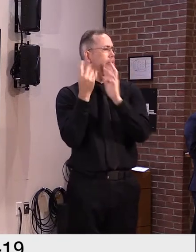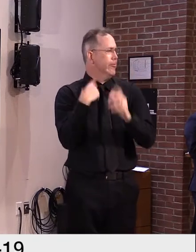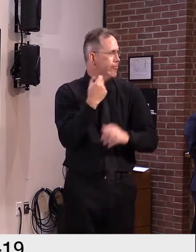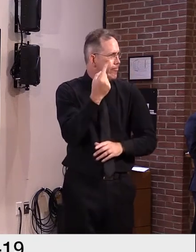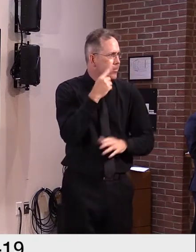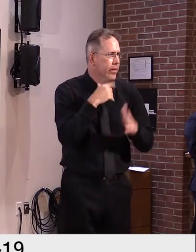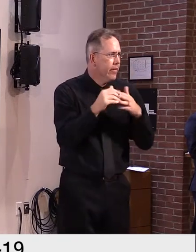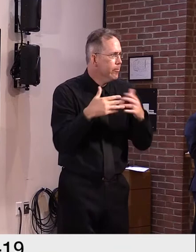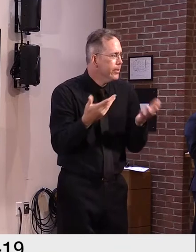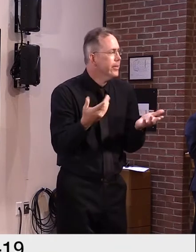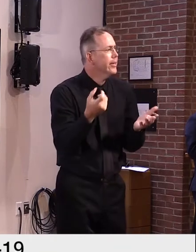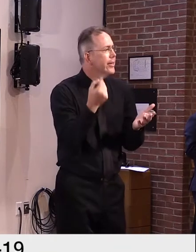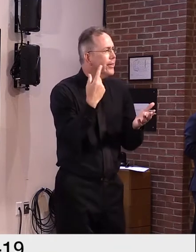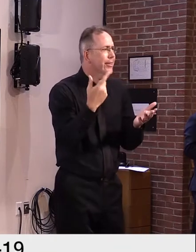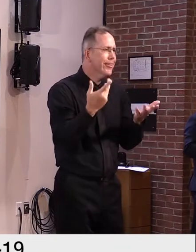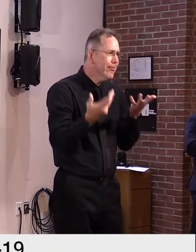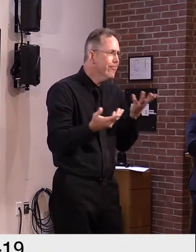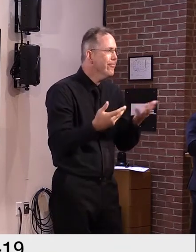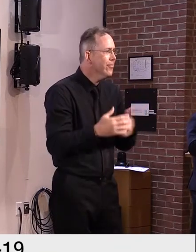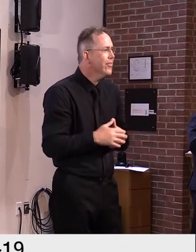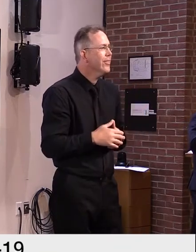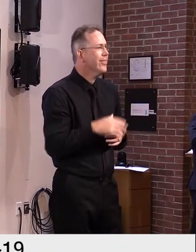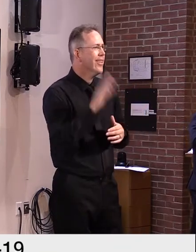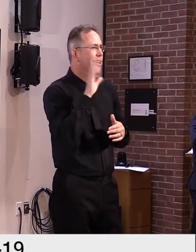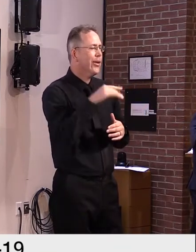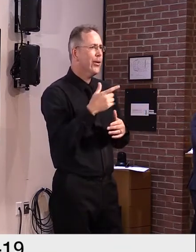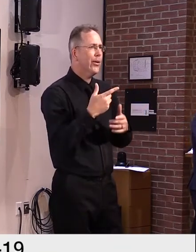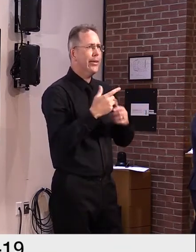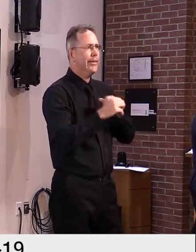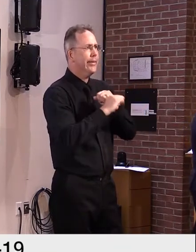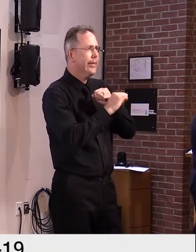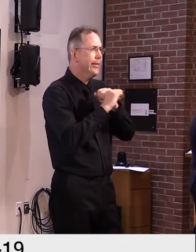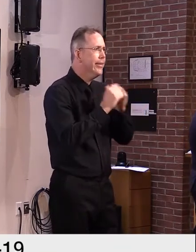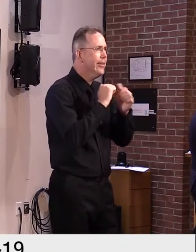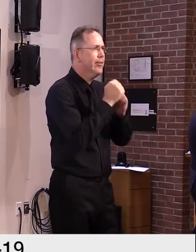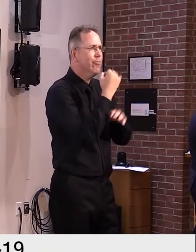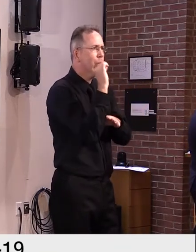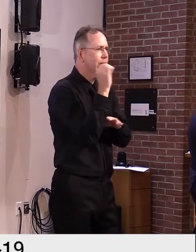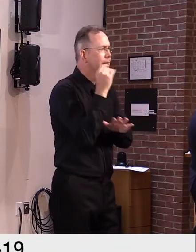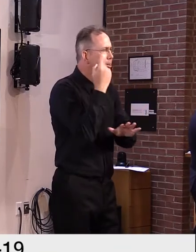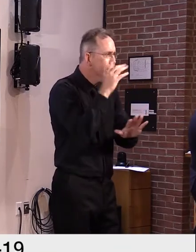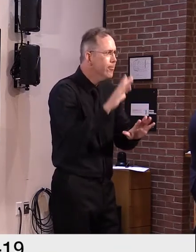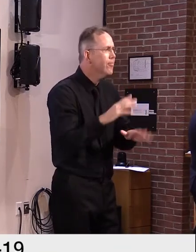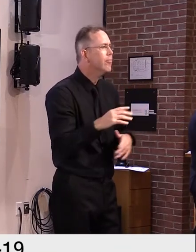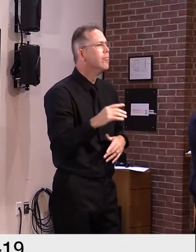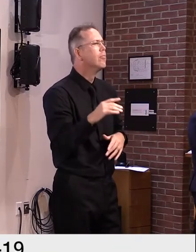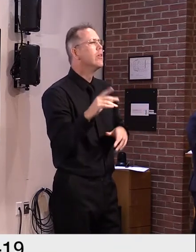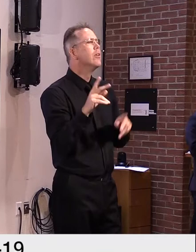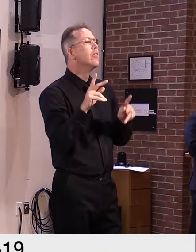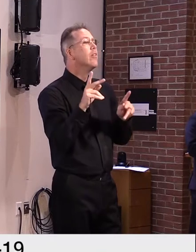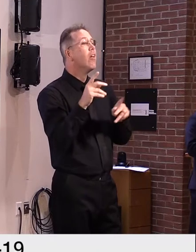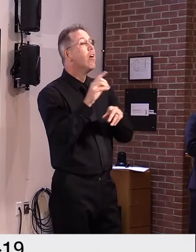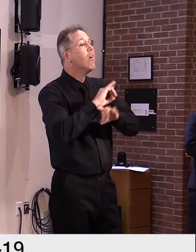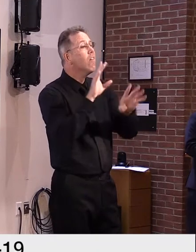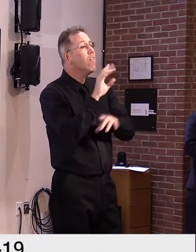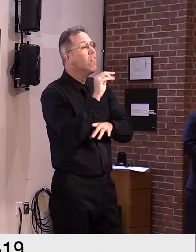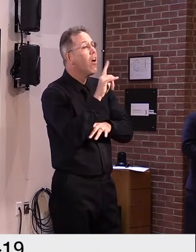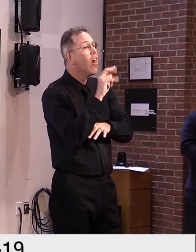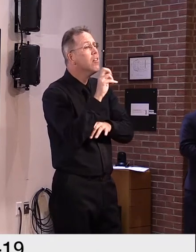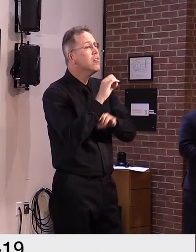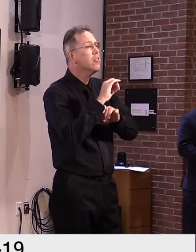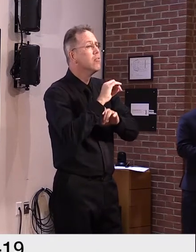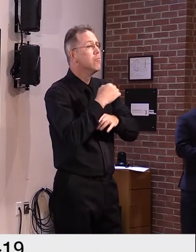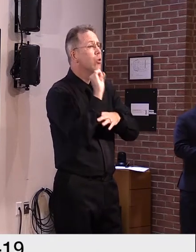somewhat civil, but the violence is the, you know, red line in the sand, and I didn't see